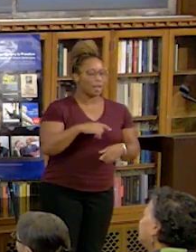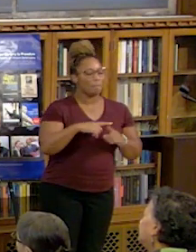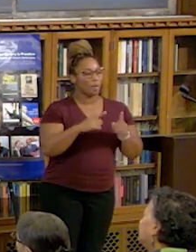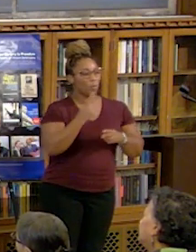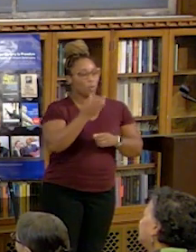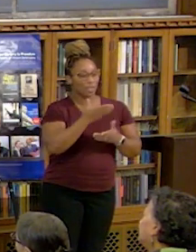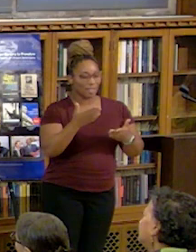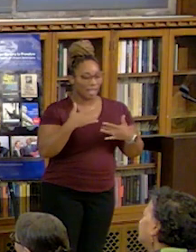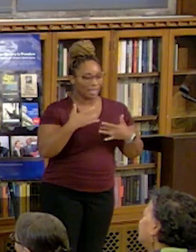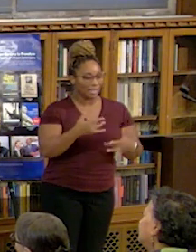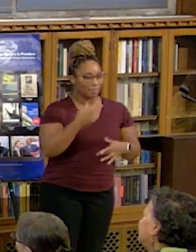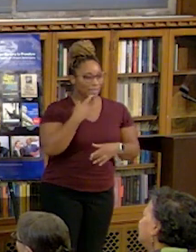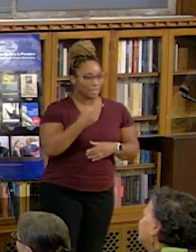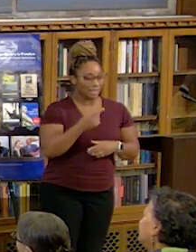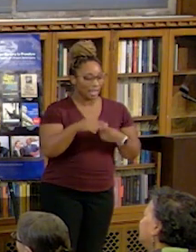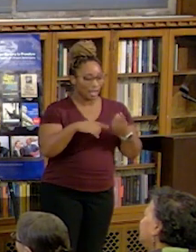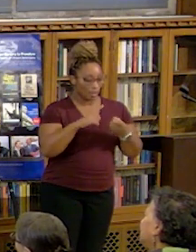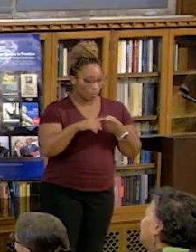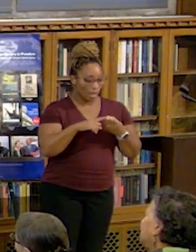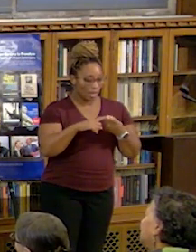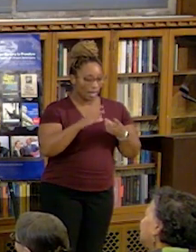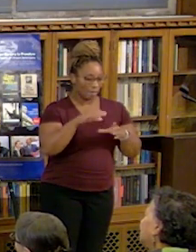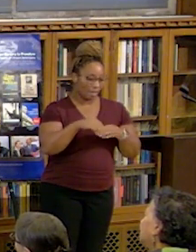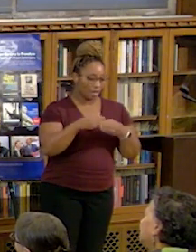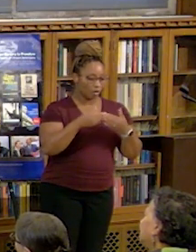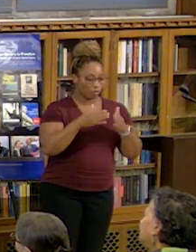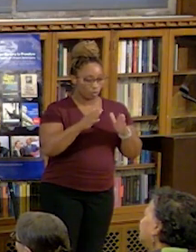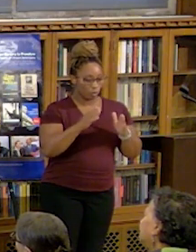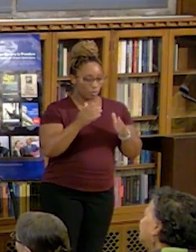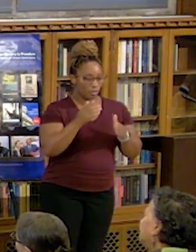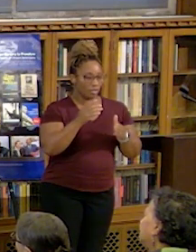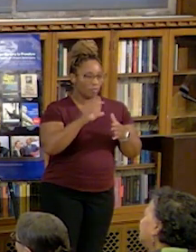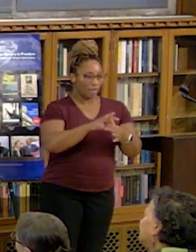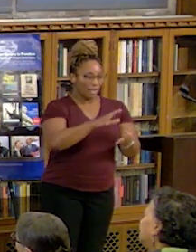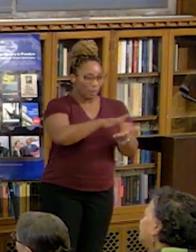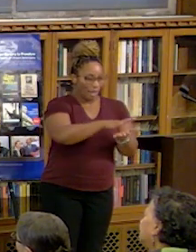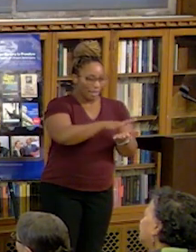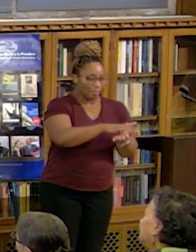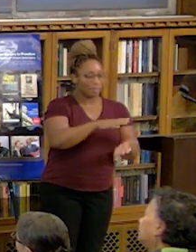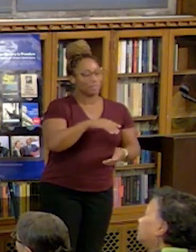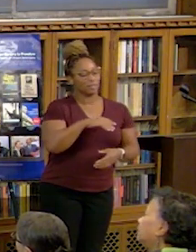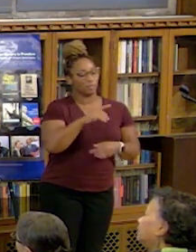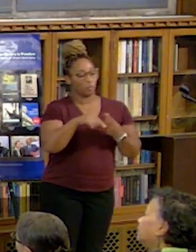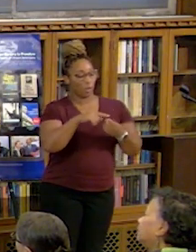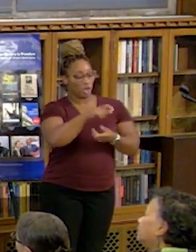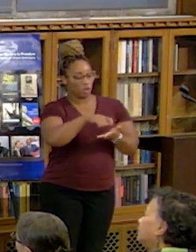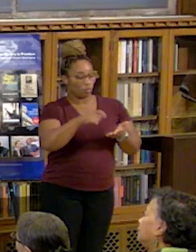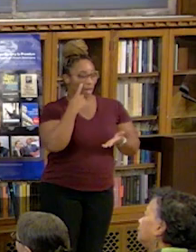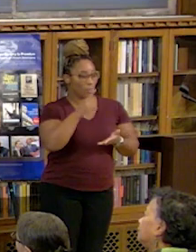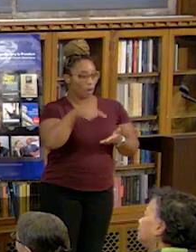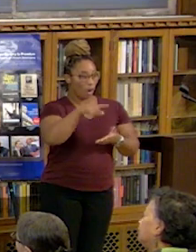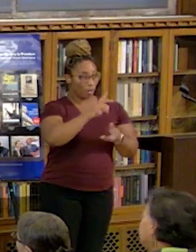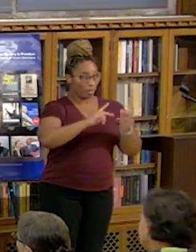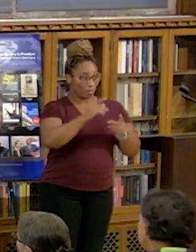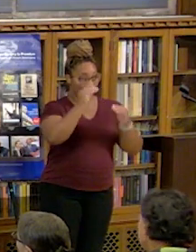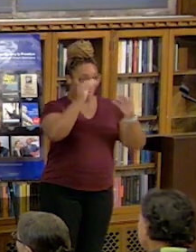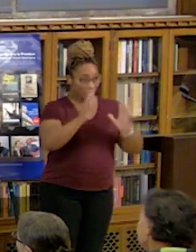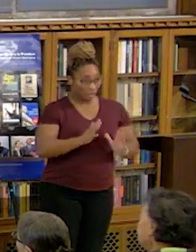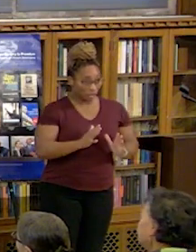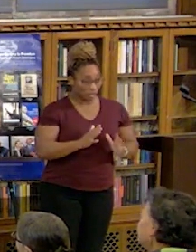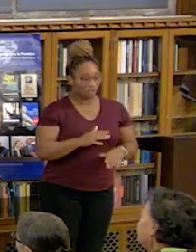um one thing I typically say when I'm in rooms of um academics is that when you're writing for all of you who are